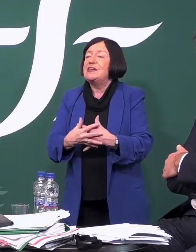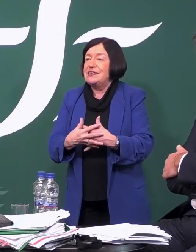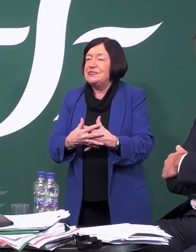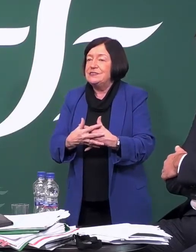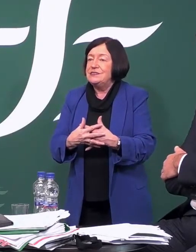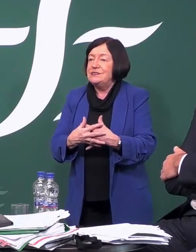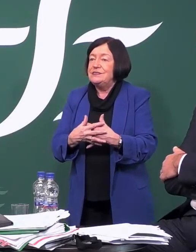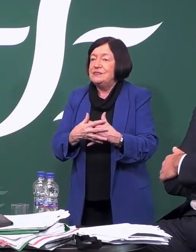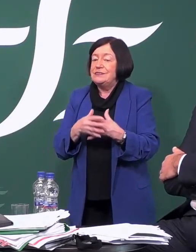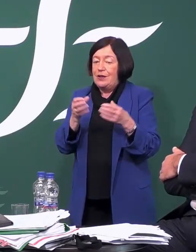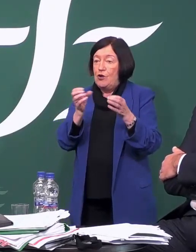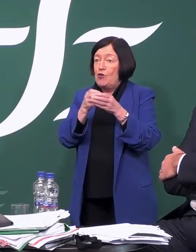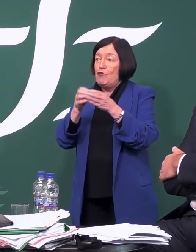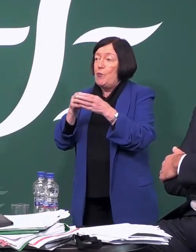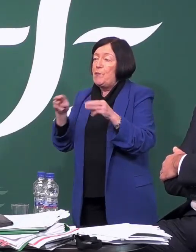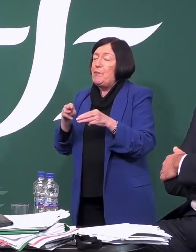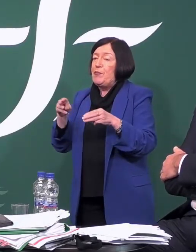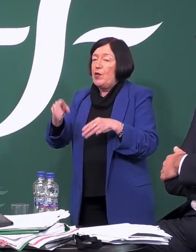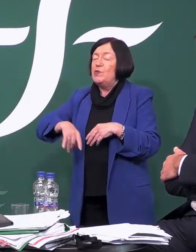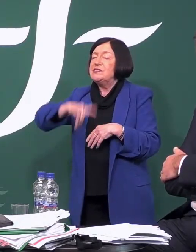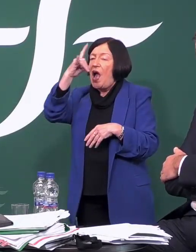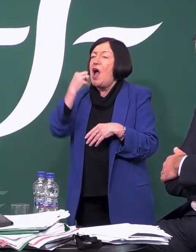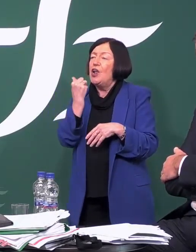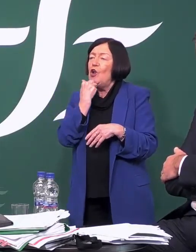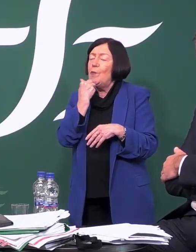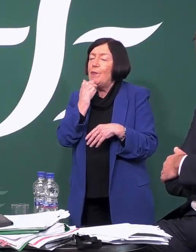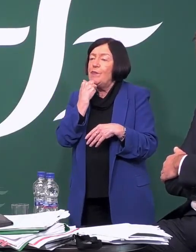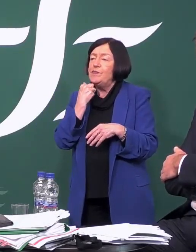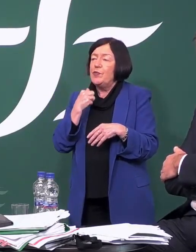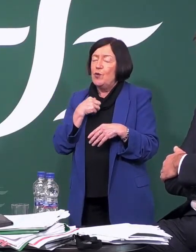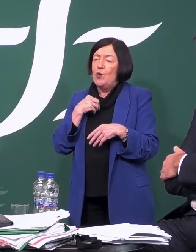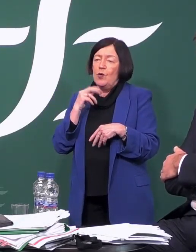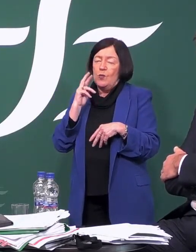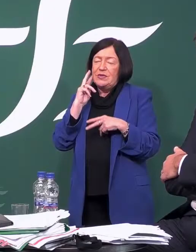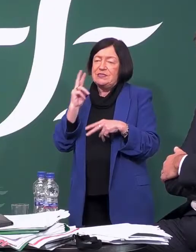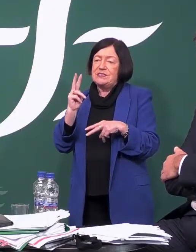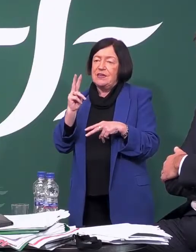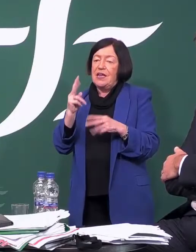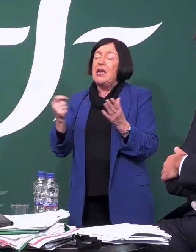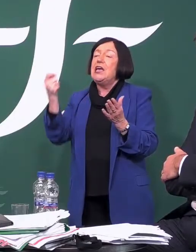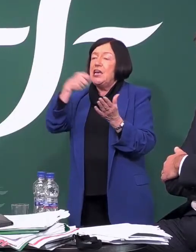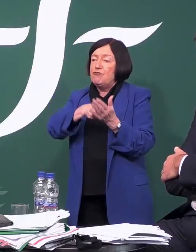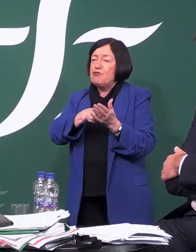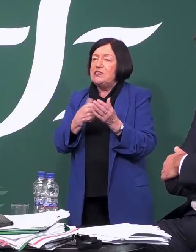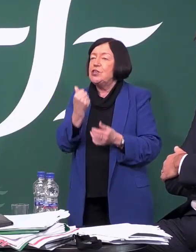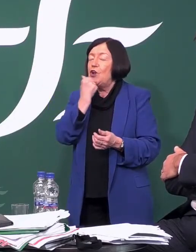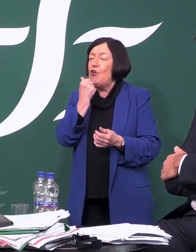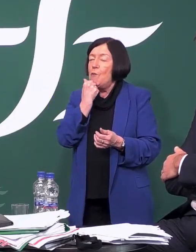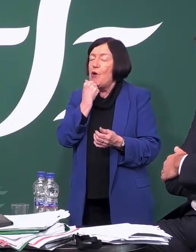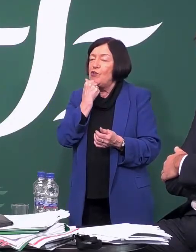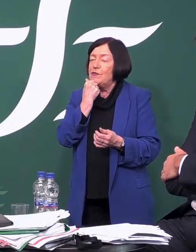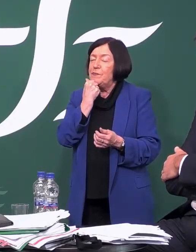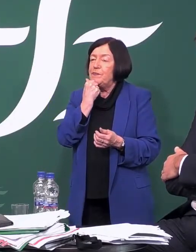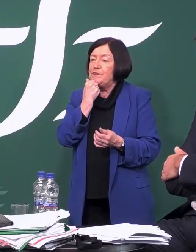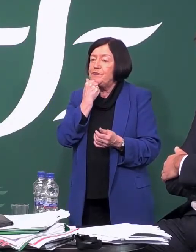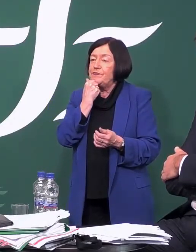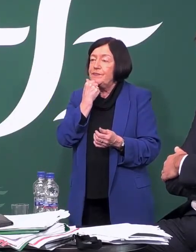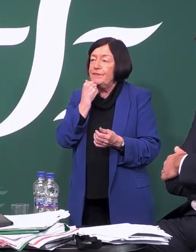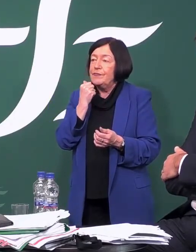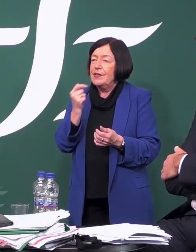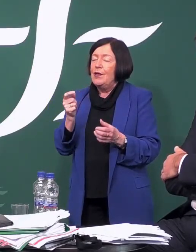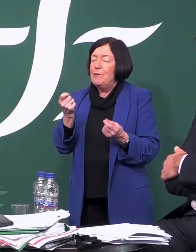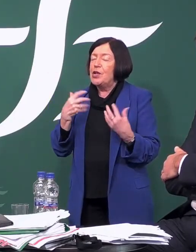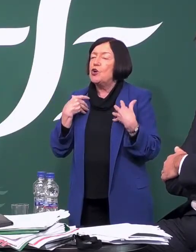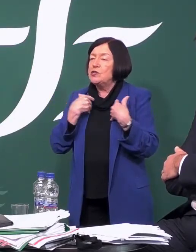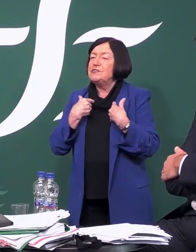potentially pregnant population. There were a high proportion. So we did see an increased number of cases. A big